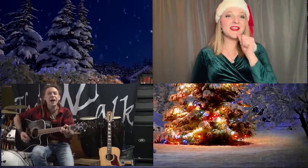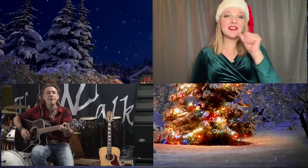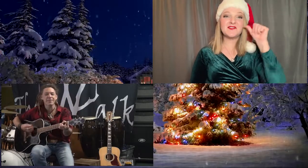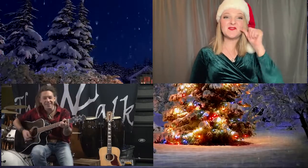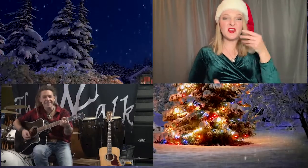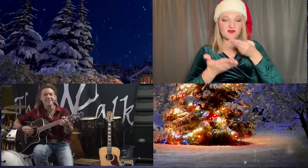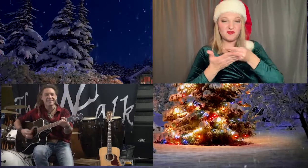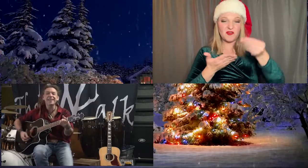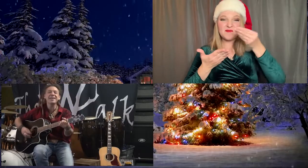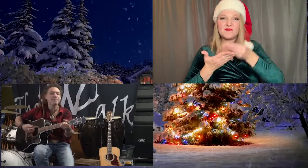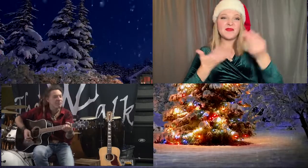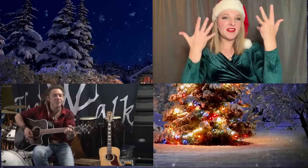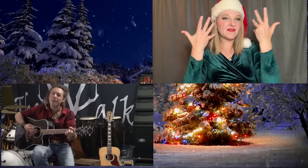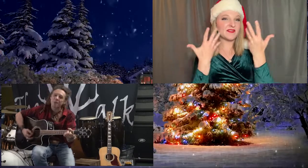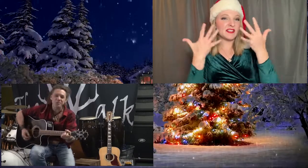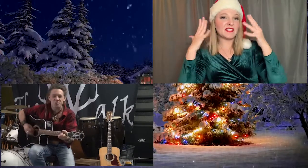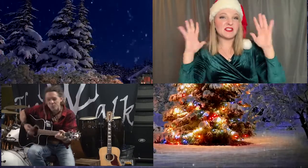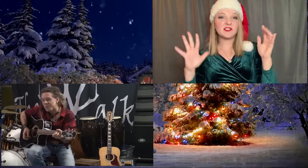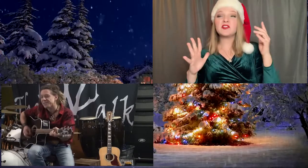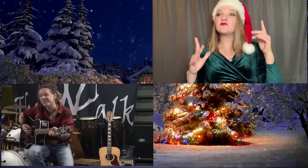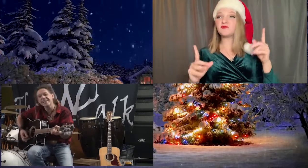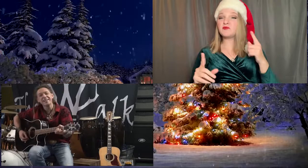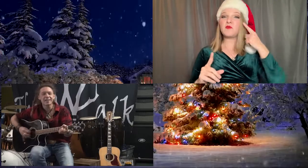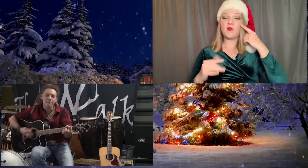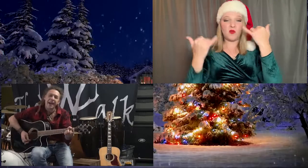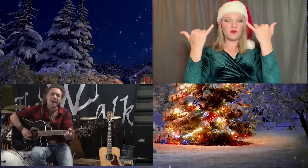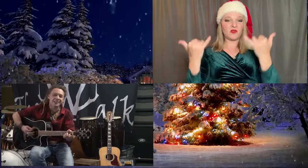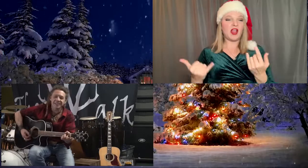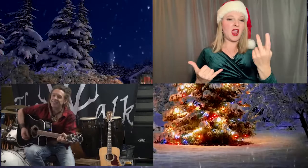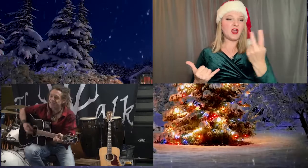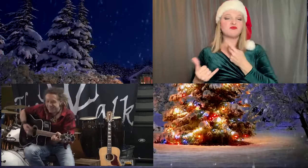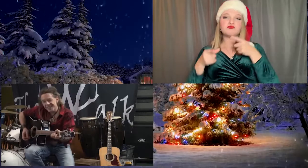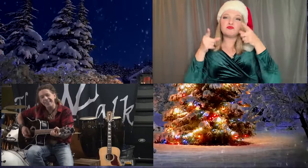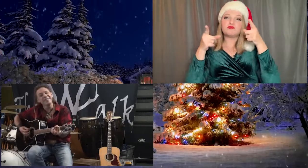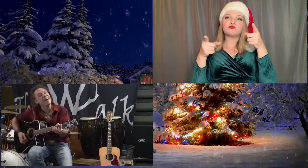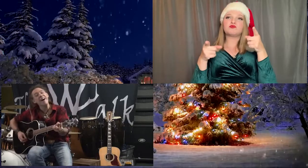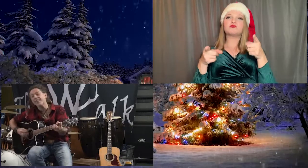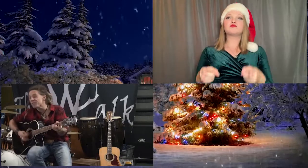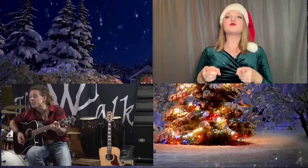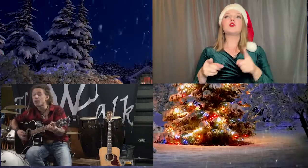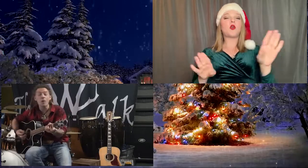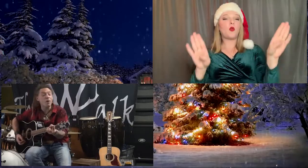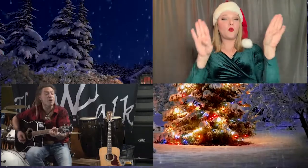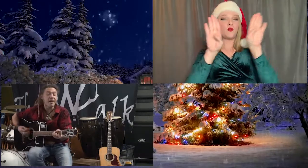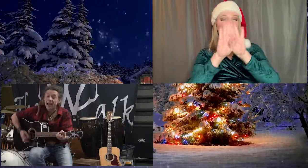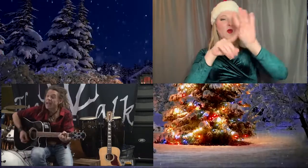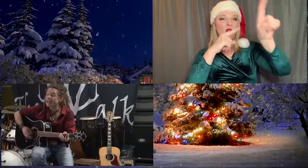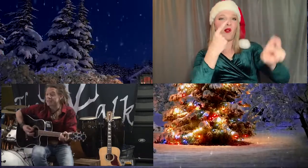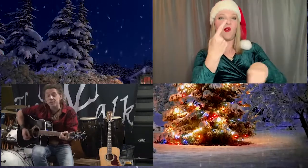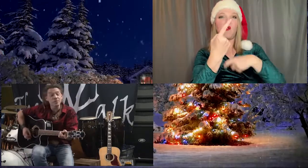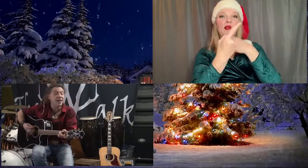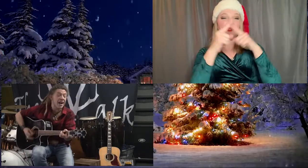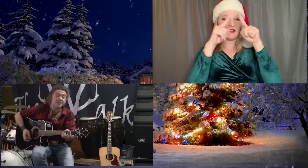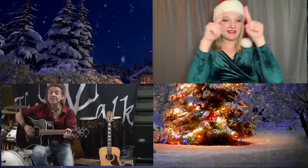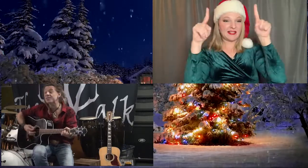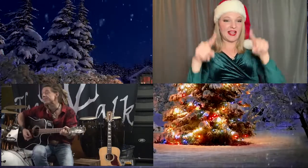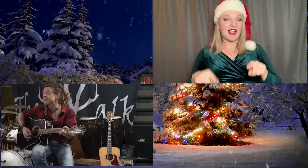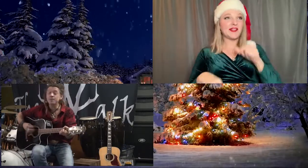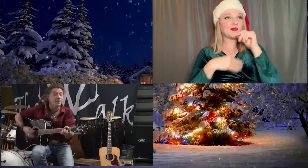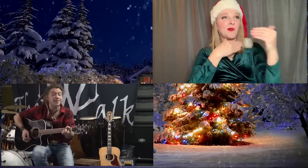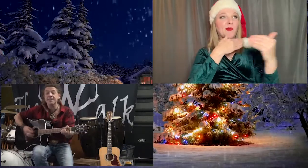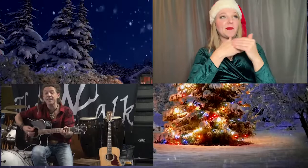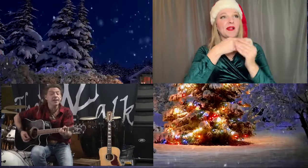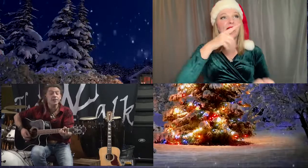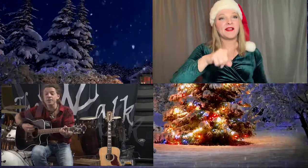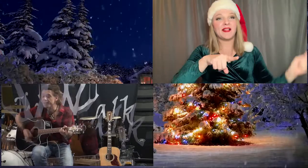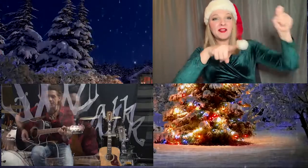minute shopping the day before, so we could kick back a little and lock the door. Hang a do not